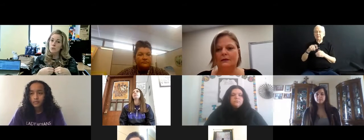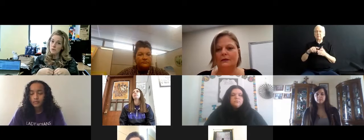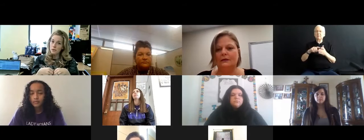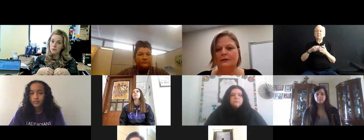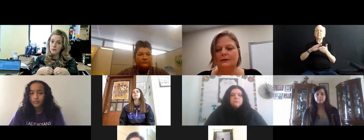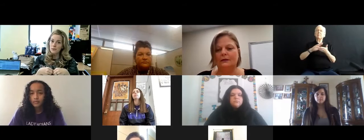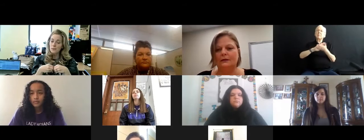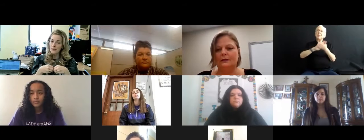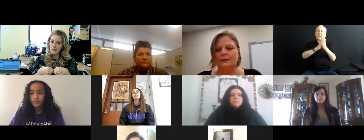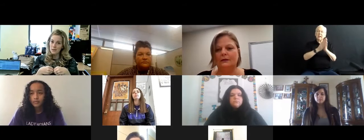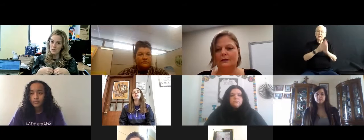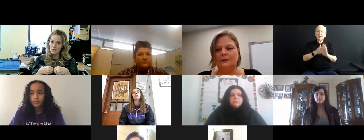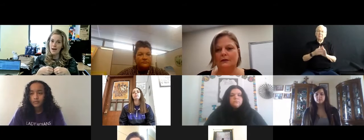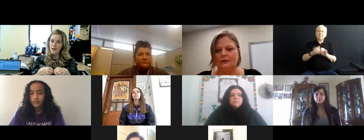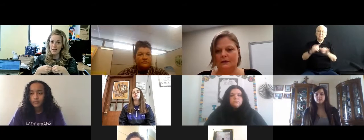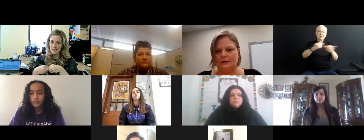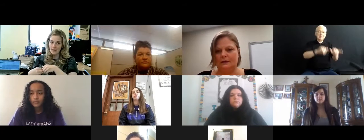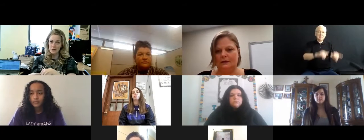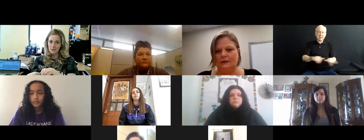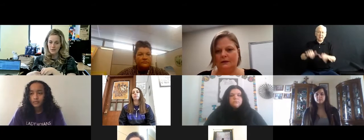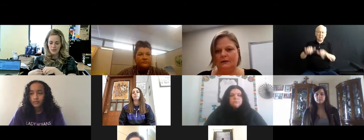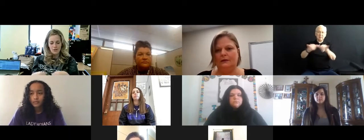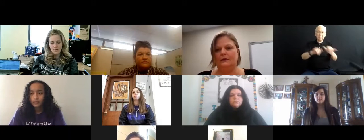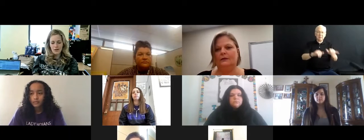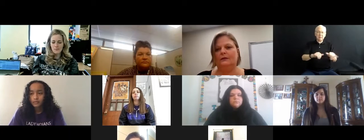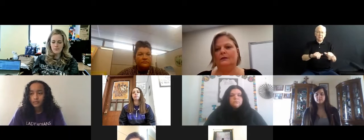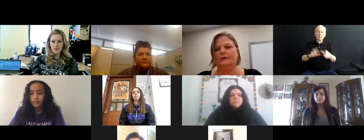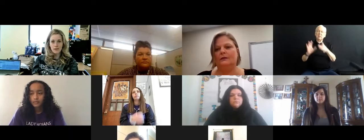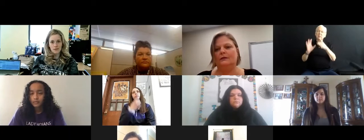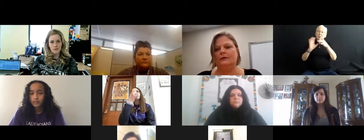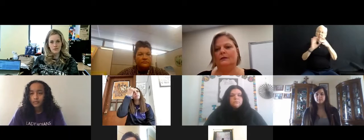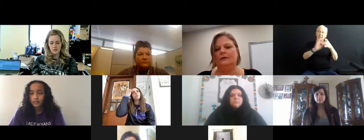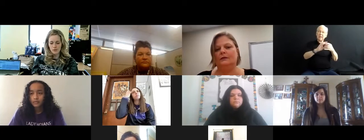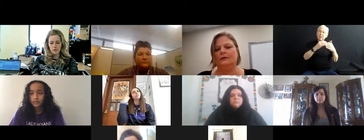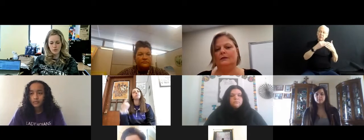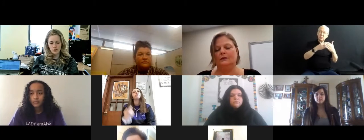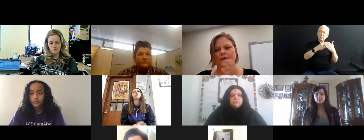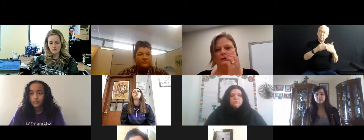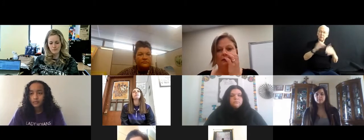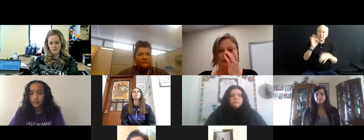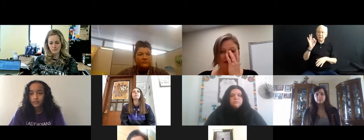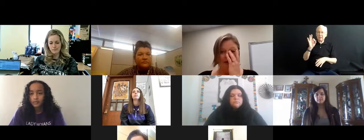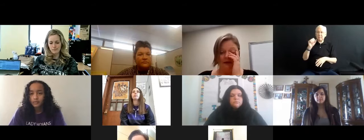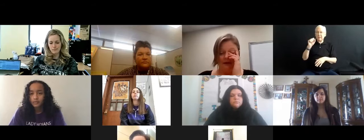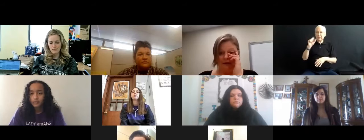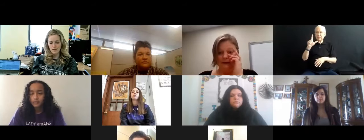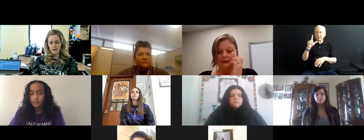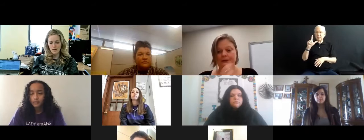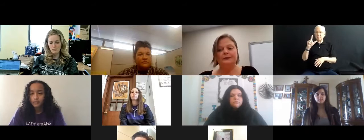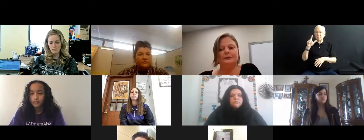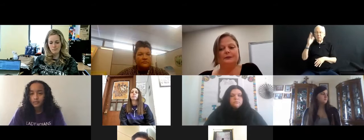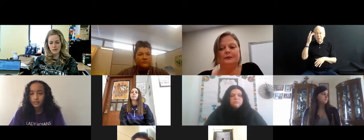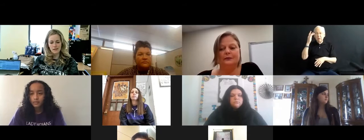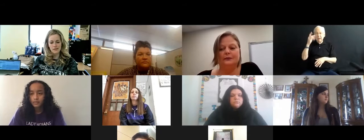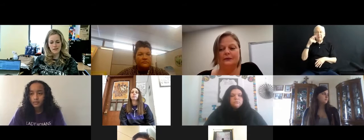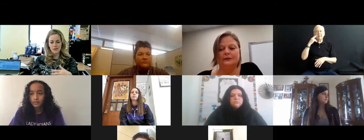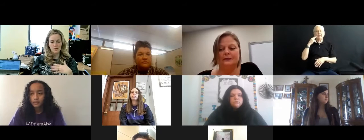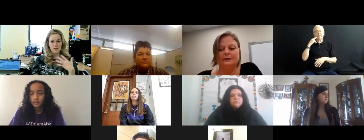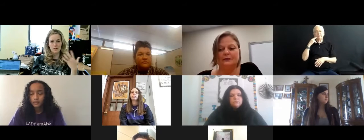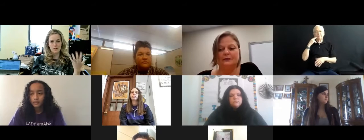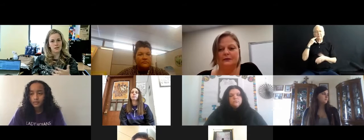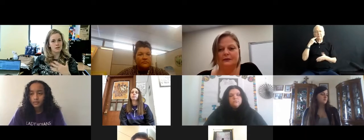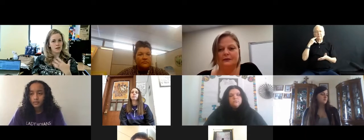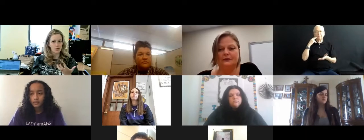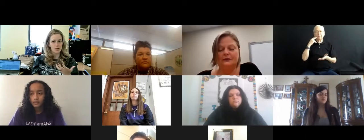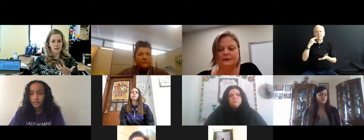ASL is most closely related to FSL because of Laurent Clerc. But like I said,